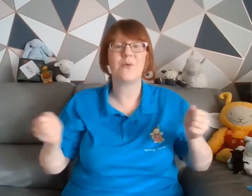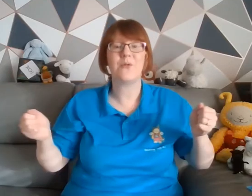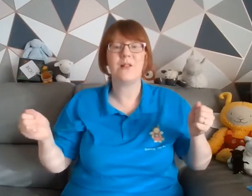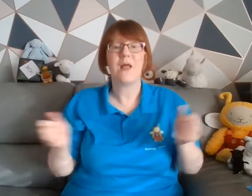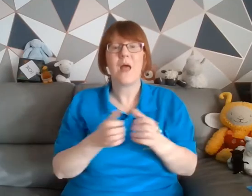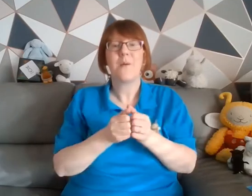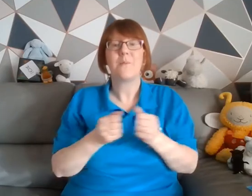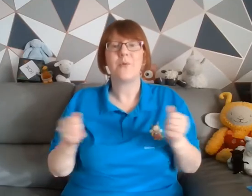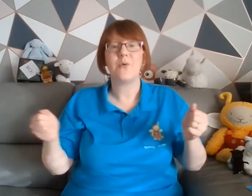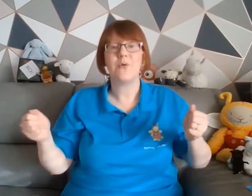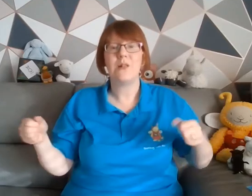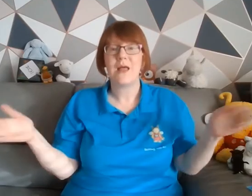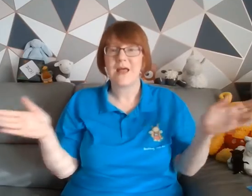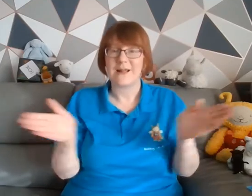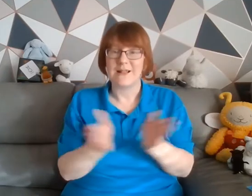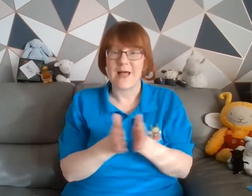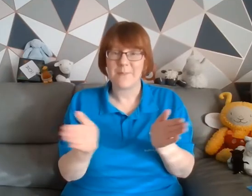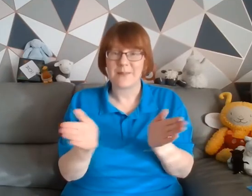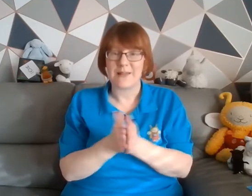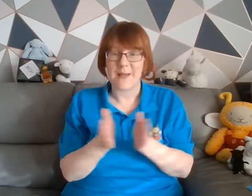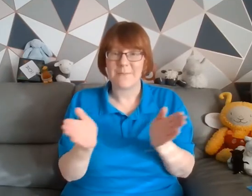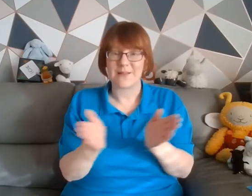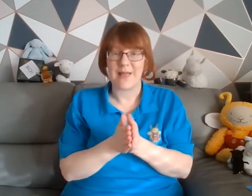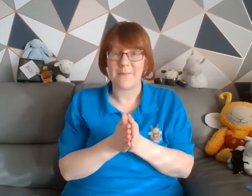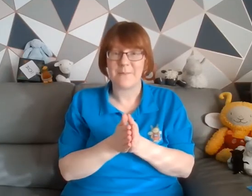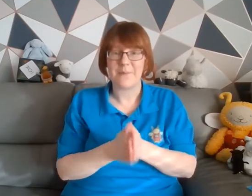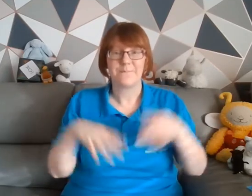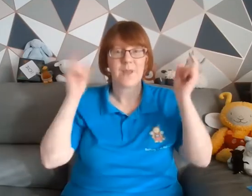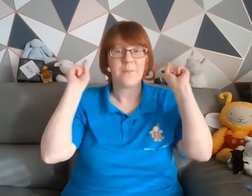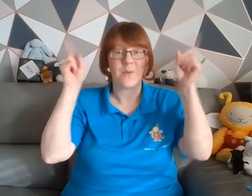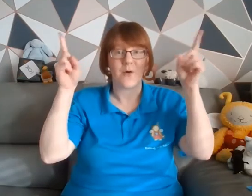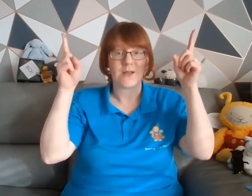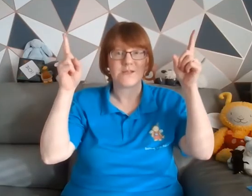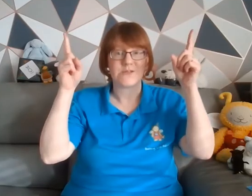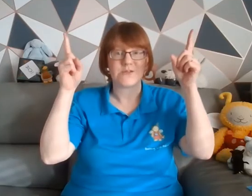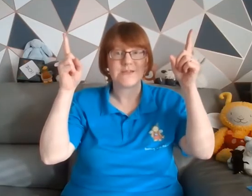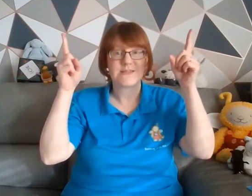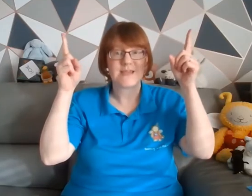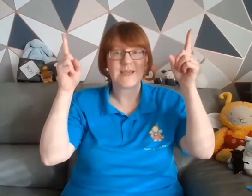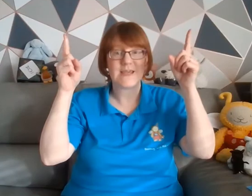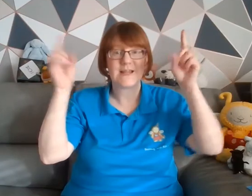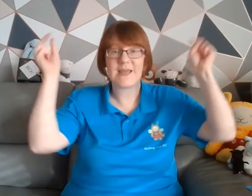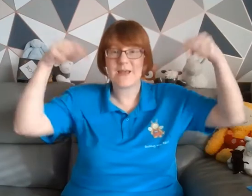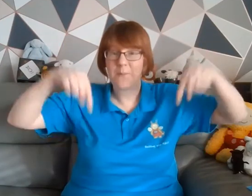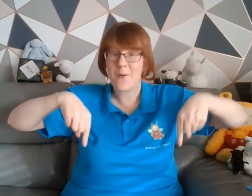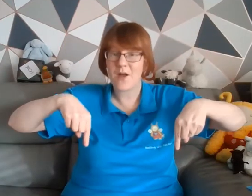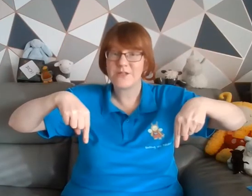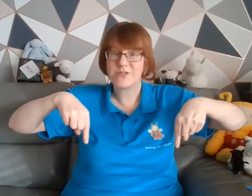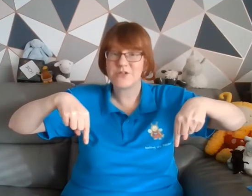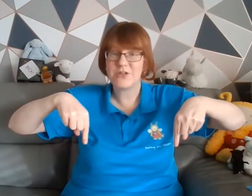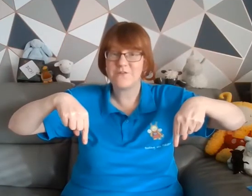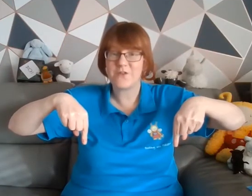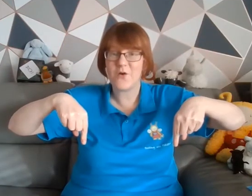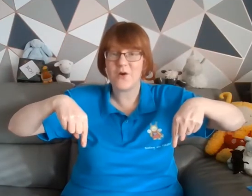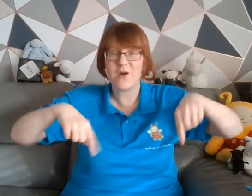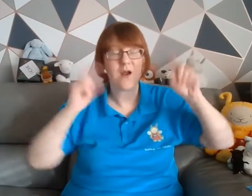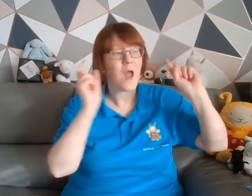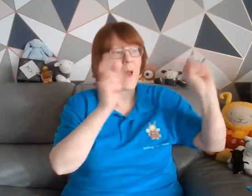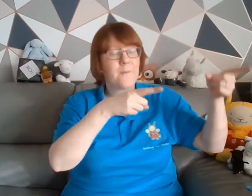pull, pull, clap, clap, clap. Point to the ceiling, point to the floor,